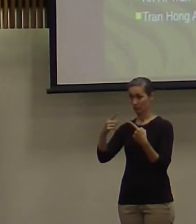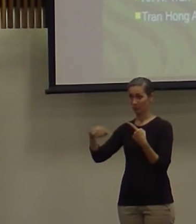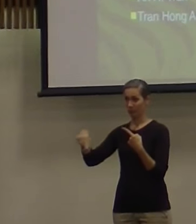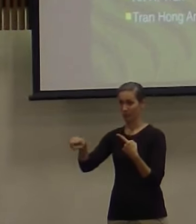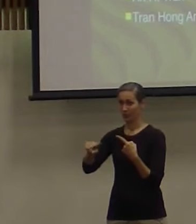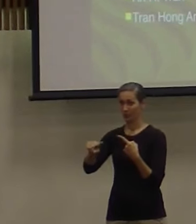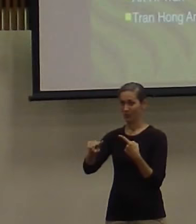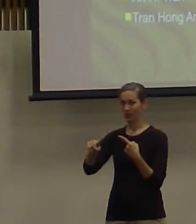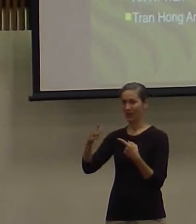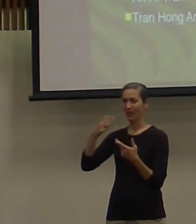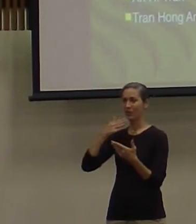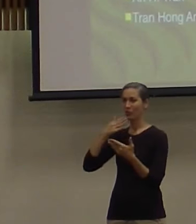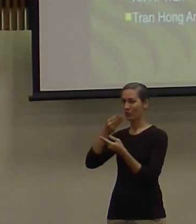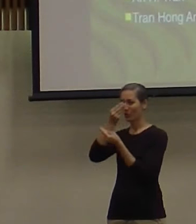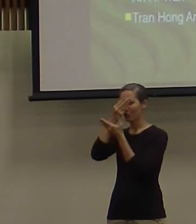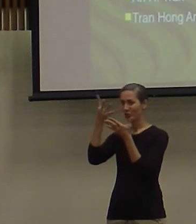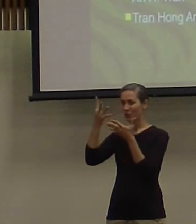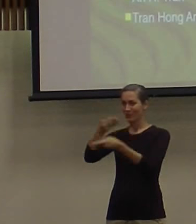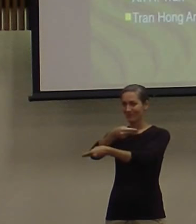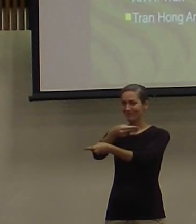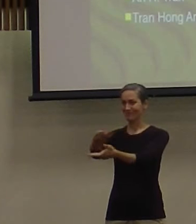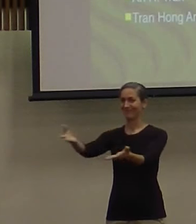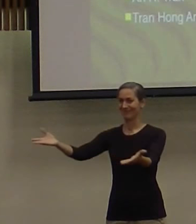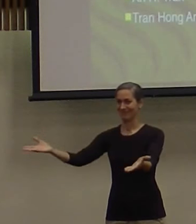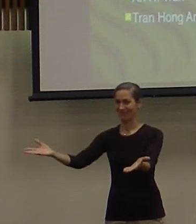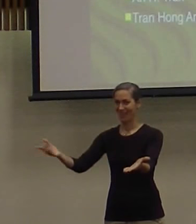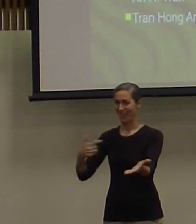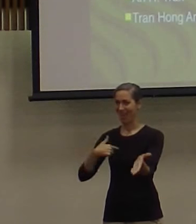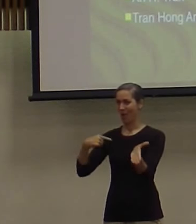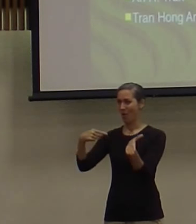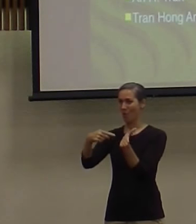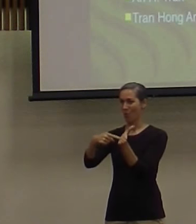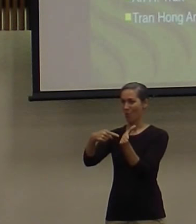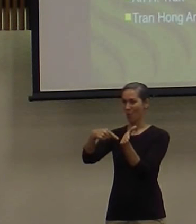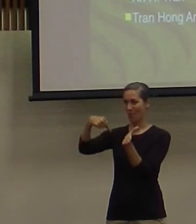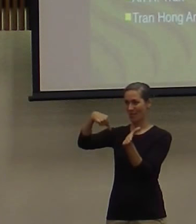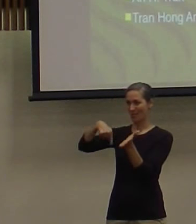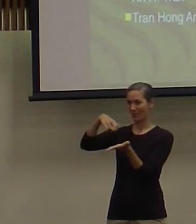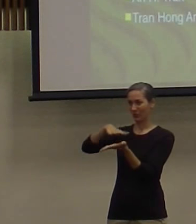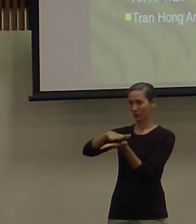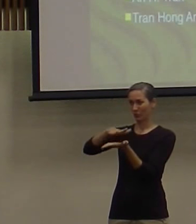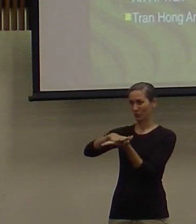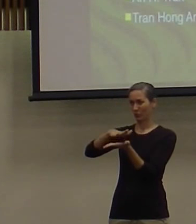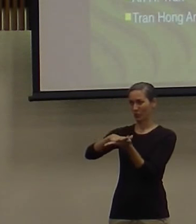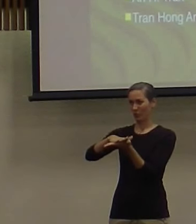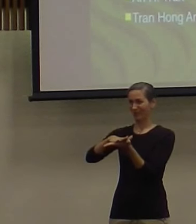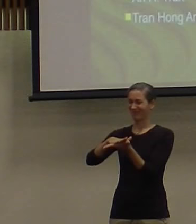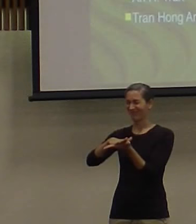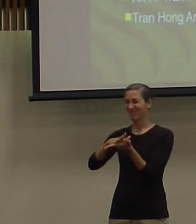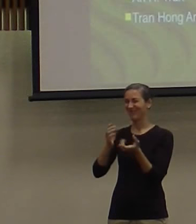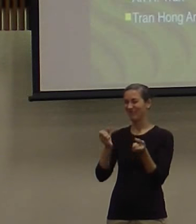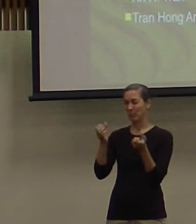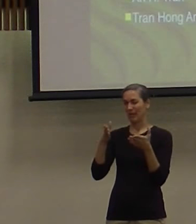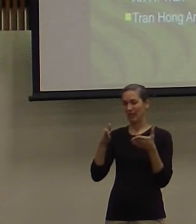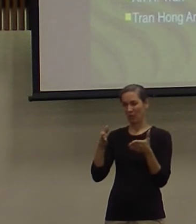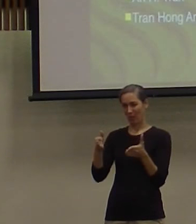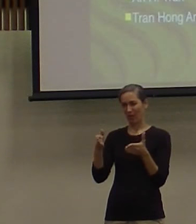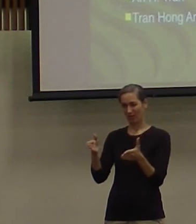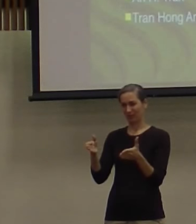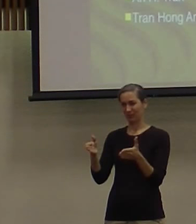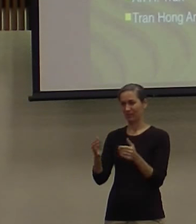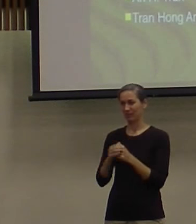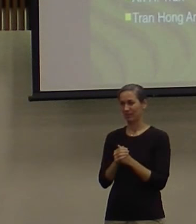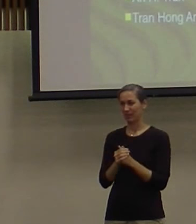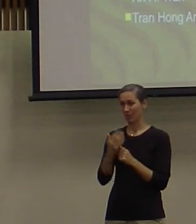good news from Vietnam to you. I owe you this school in many ways from the Lord,